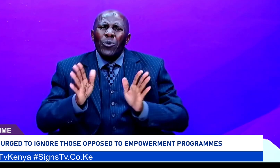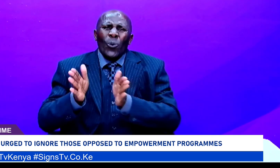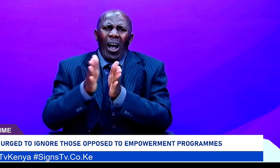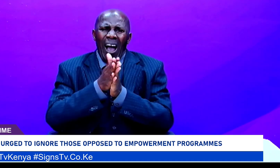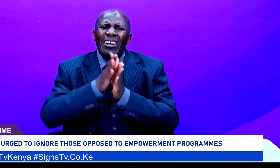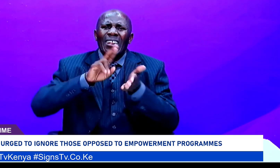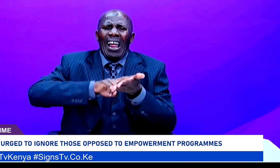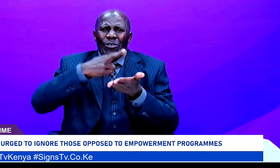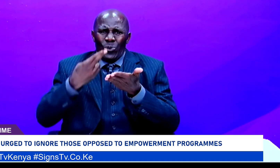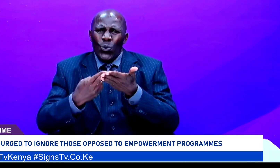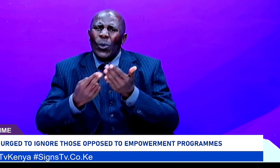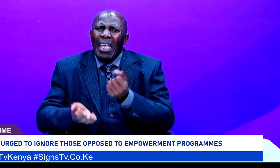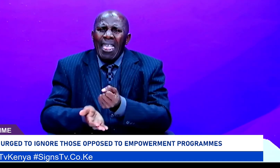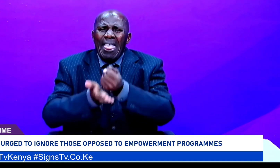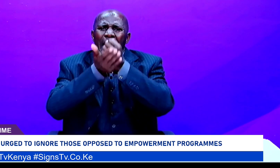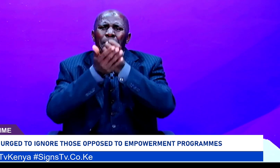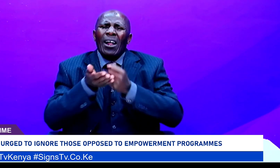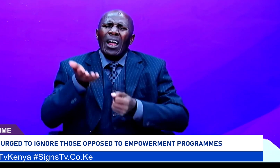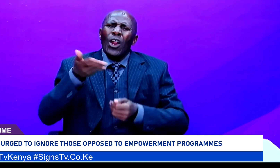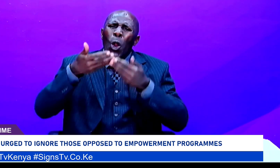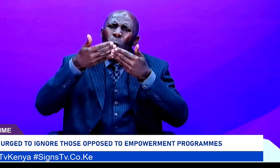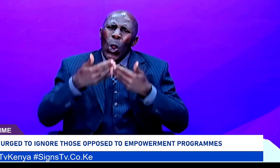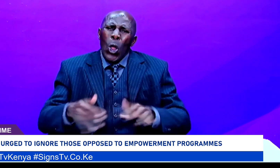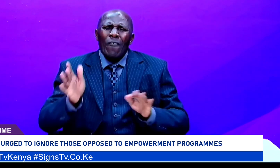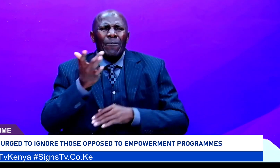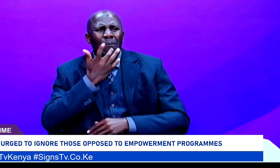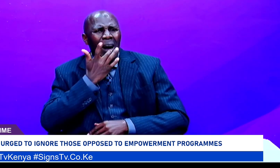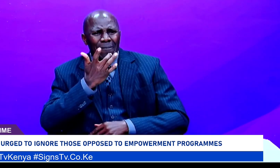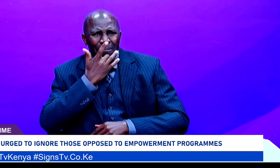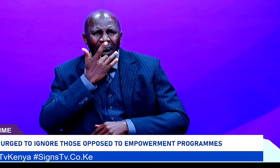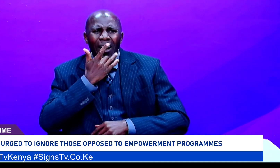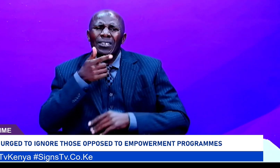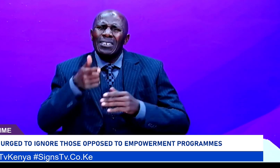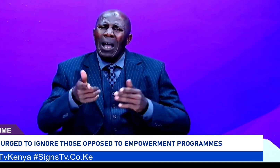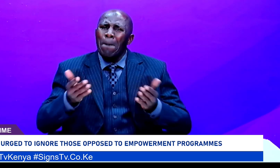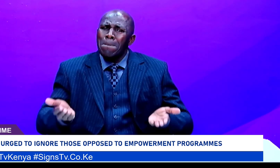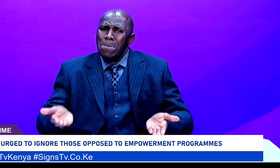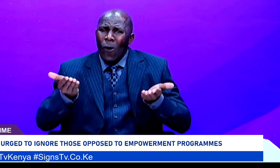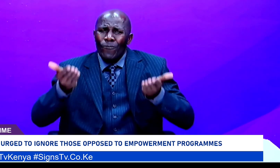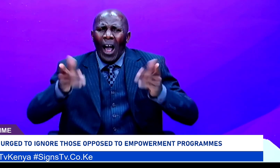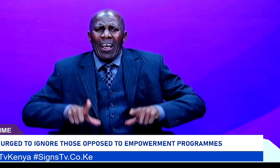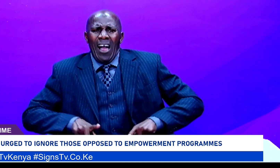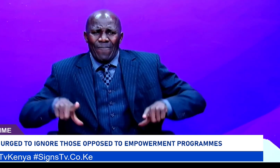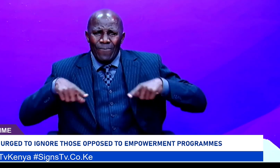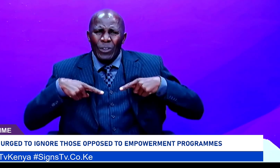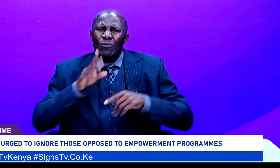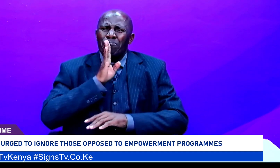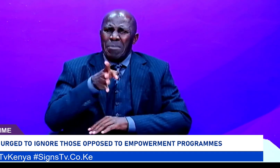the responsibilities of those blessed with resources to help the less fortunate to improve their